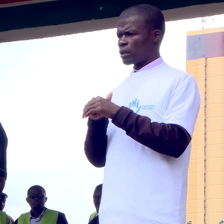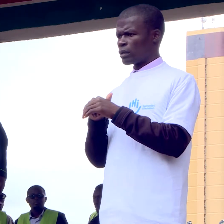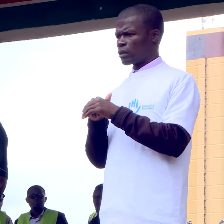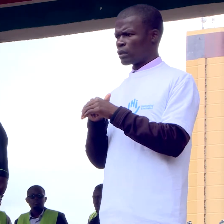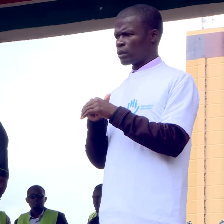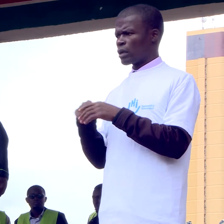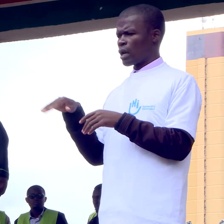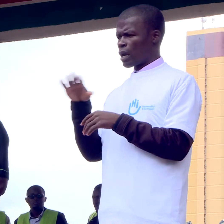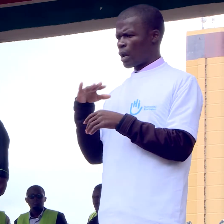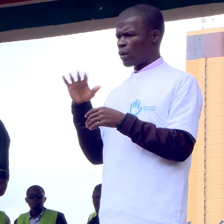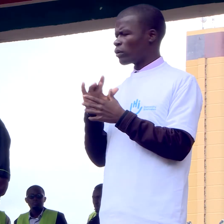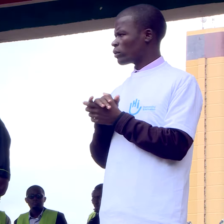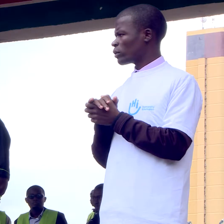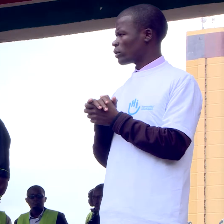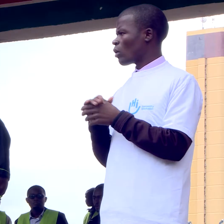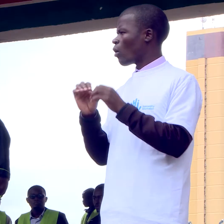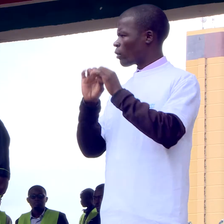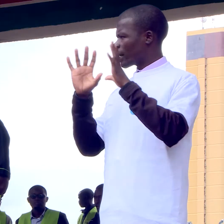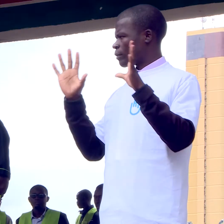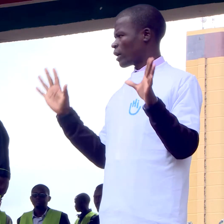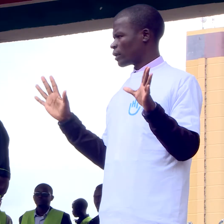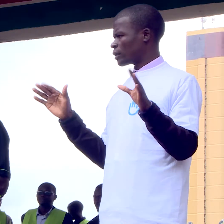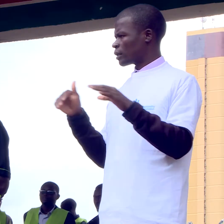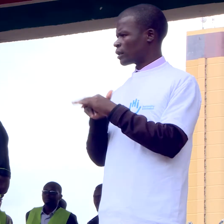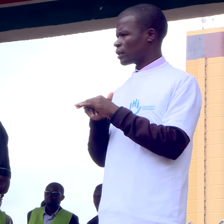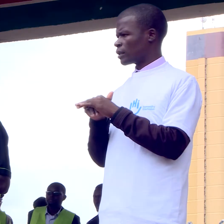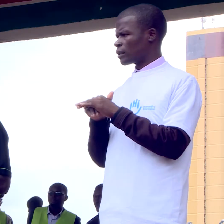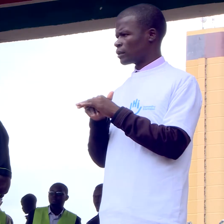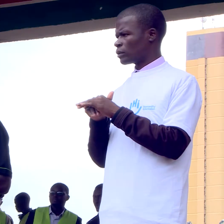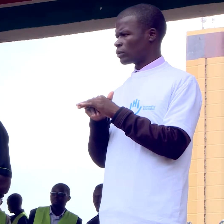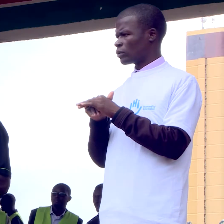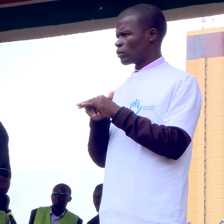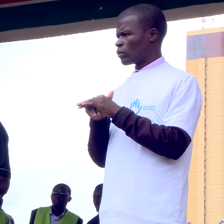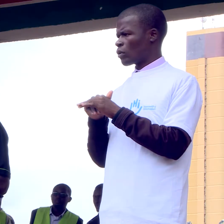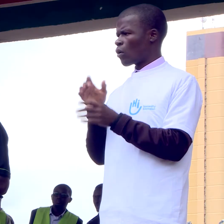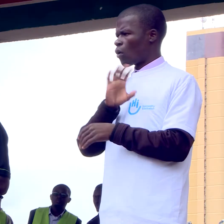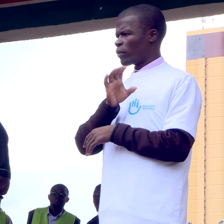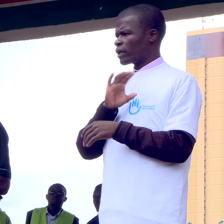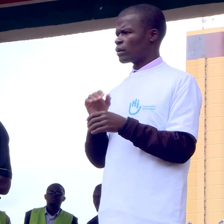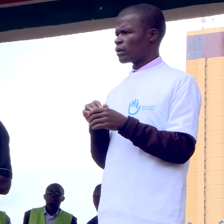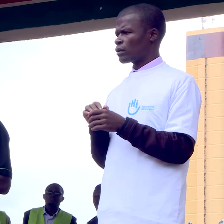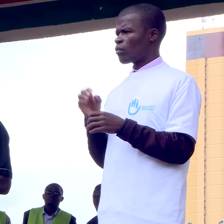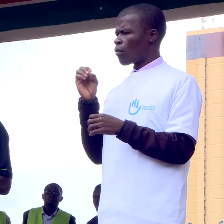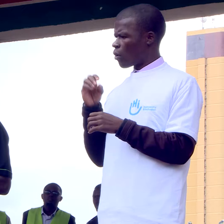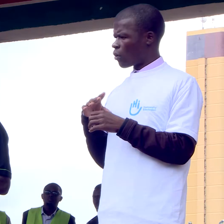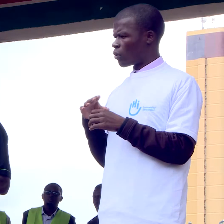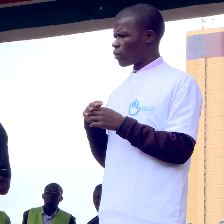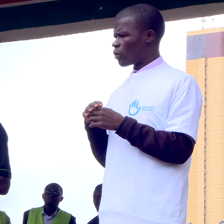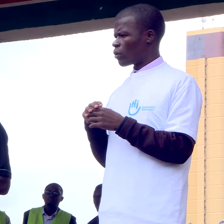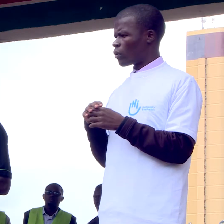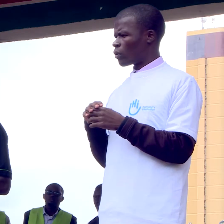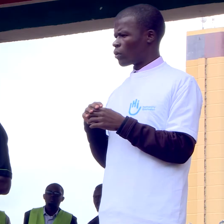All this is geared towards transparency in the Commission. Furthermore, the Commission is in the process of carrying